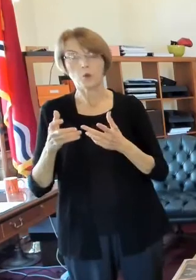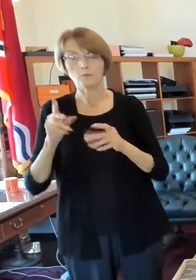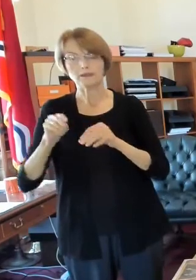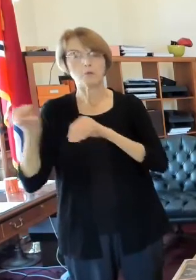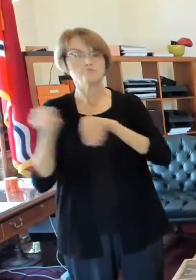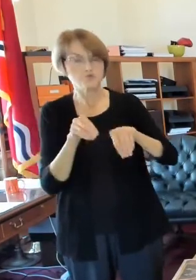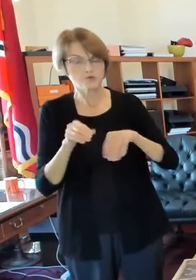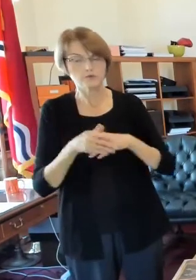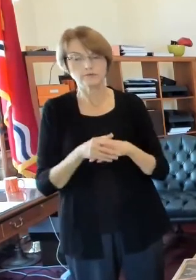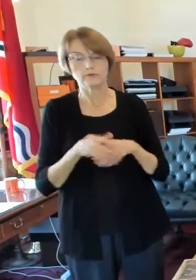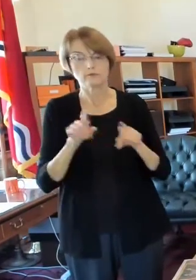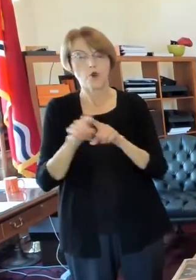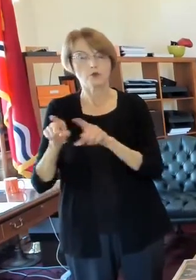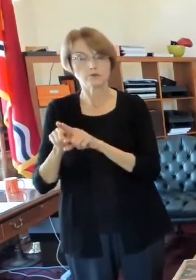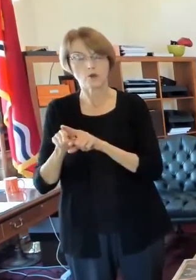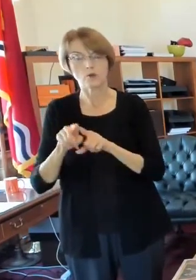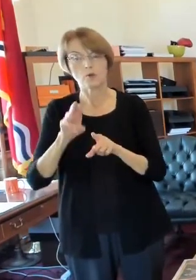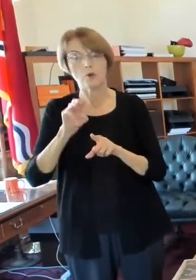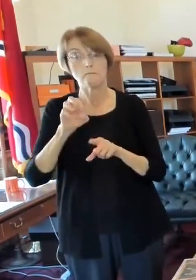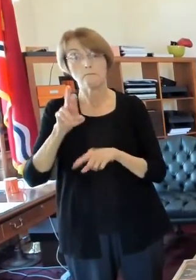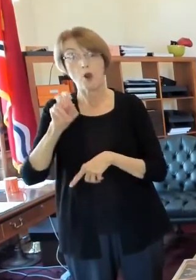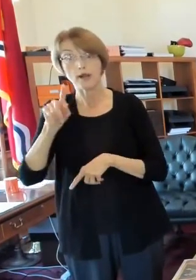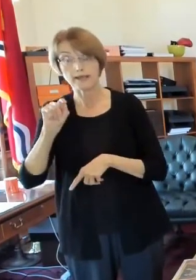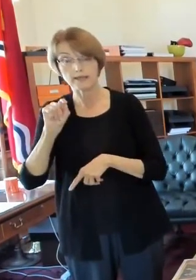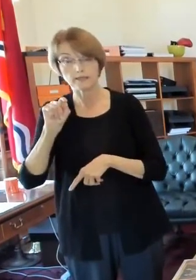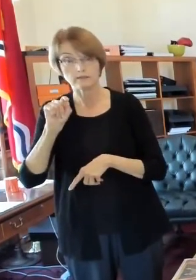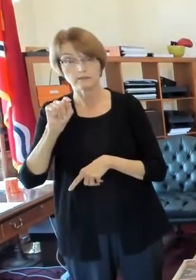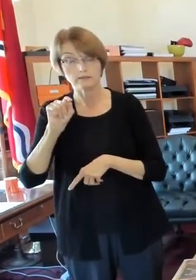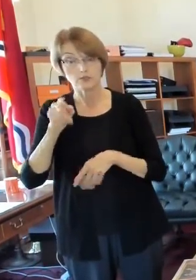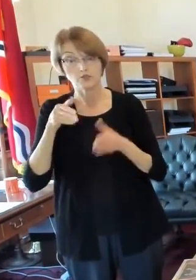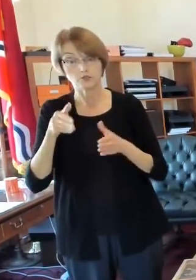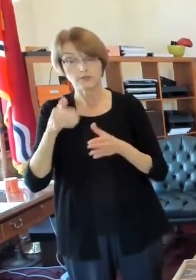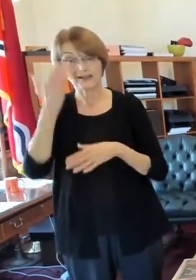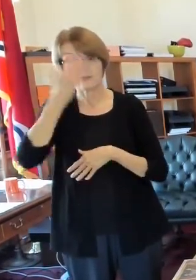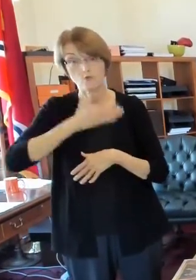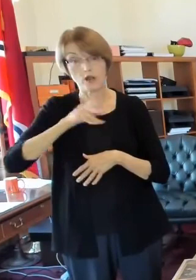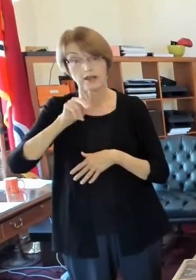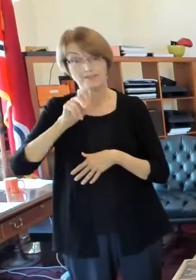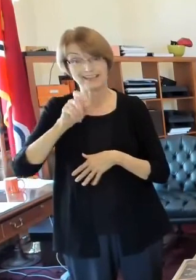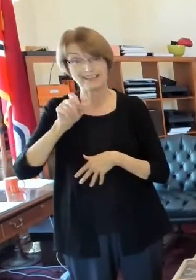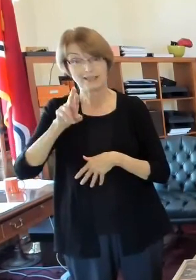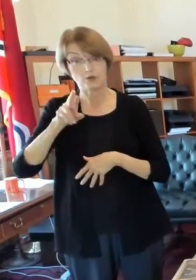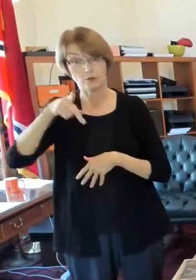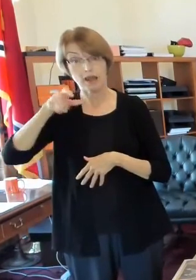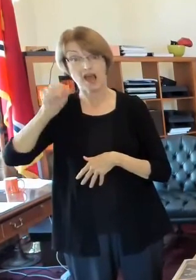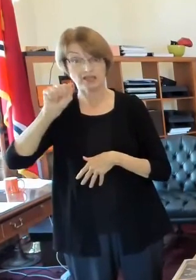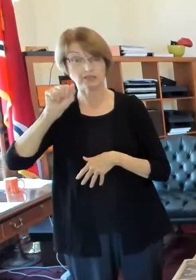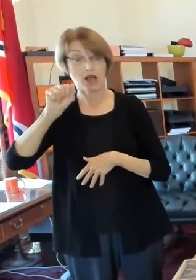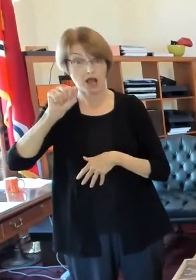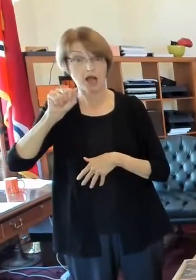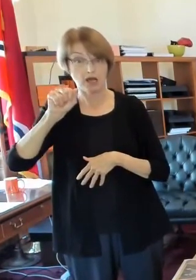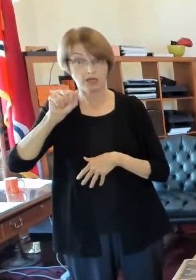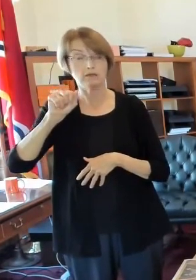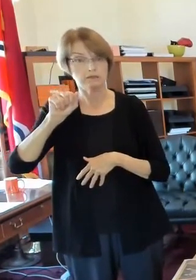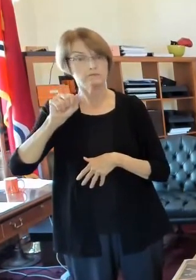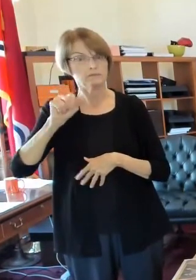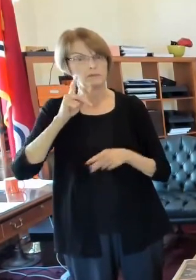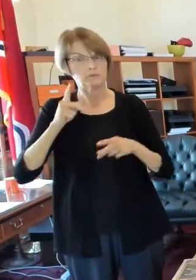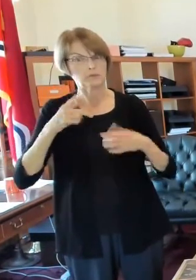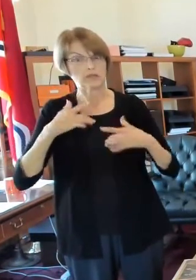parking on Market Street in front of Keener Plaza. Again, a big gathering